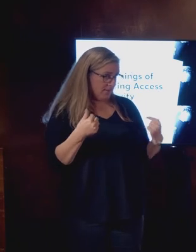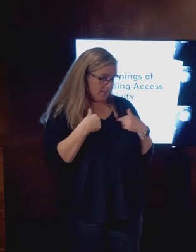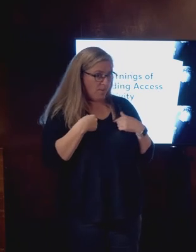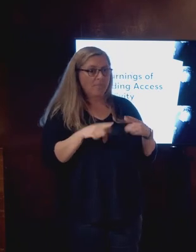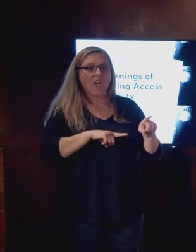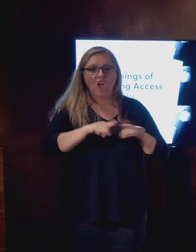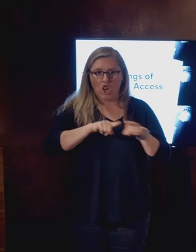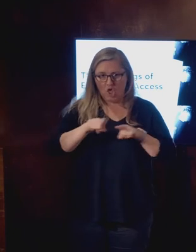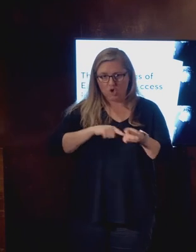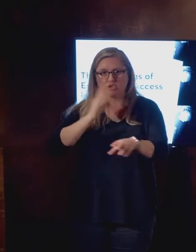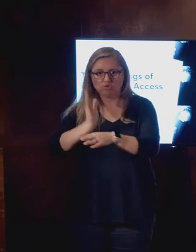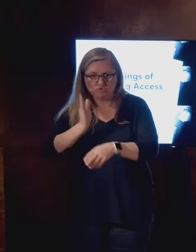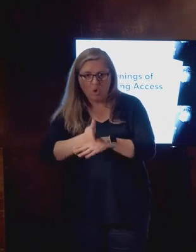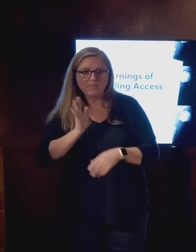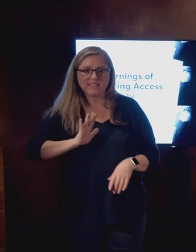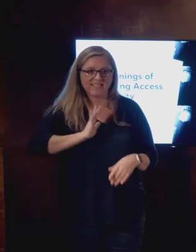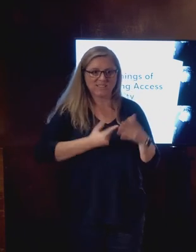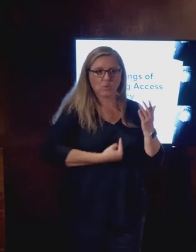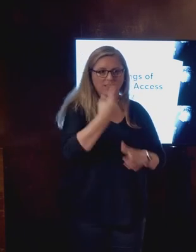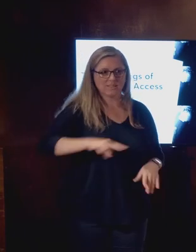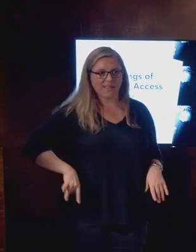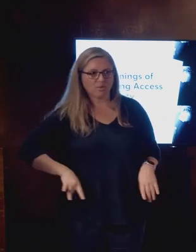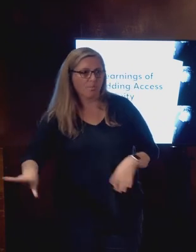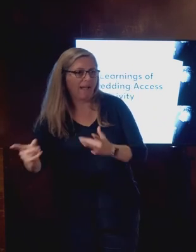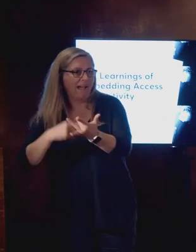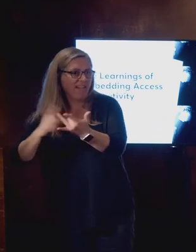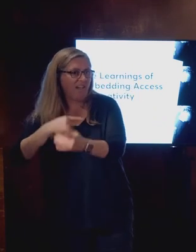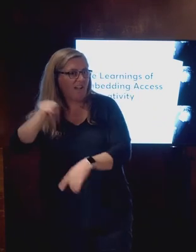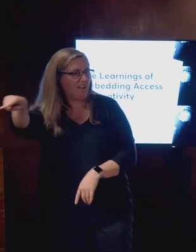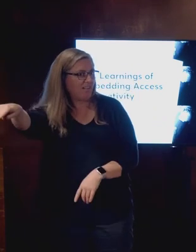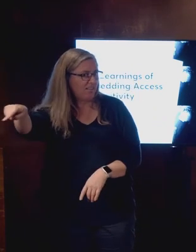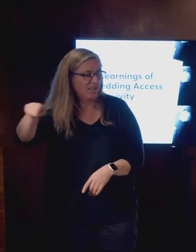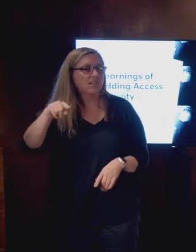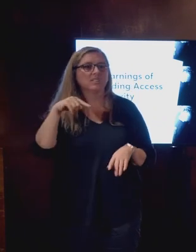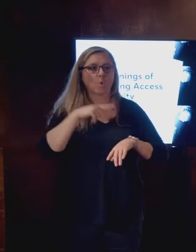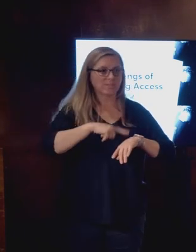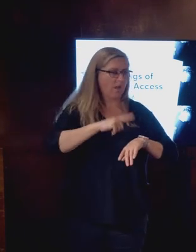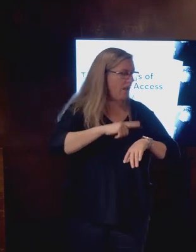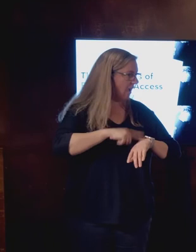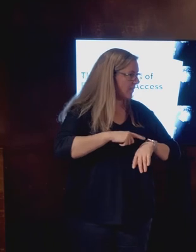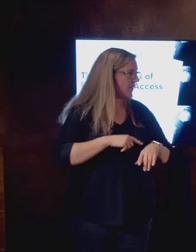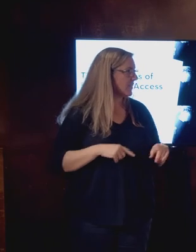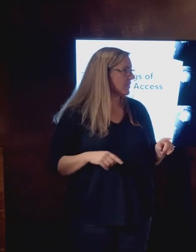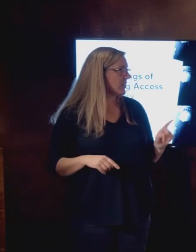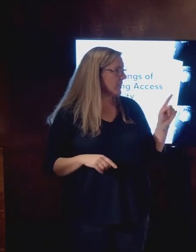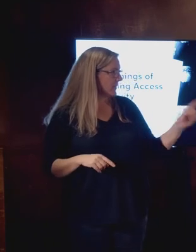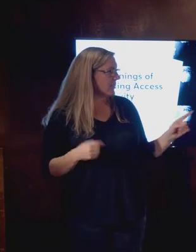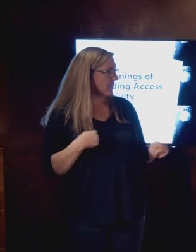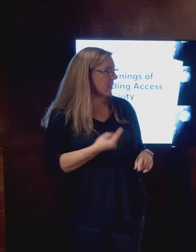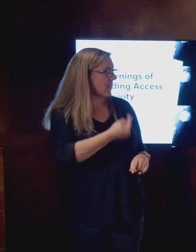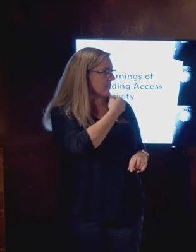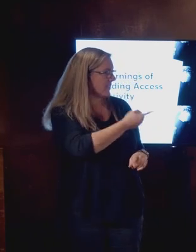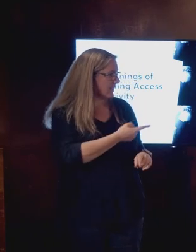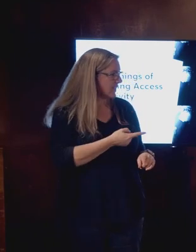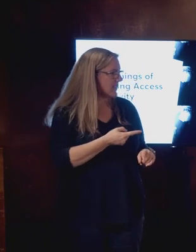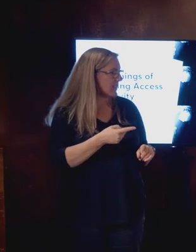learnt jobs that needed to happen, so as we didn't have to pay someone else to do it. So just time to do that. I also said to, you